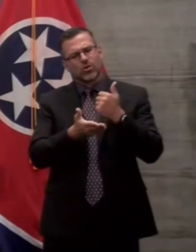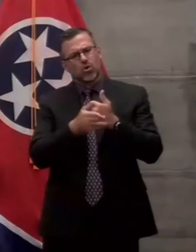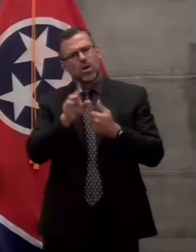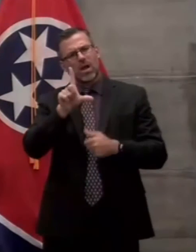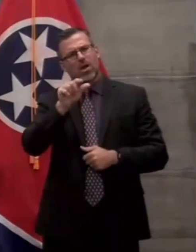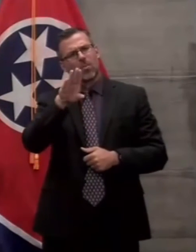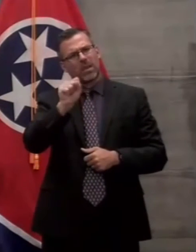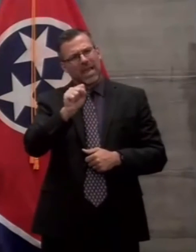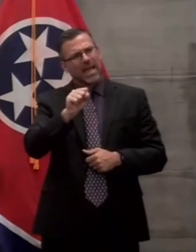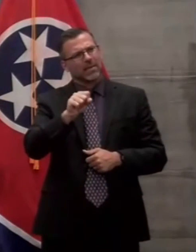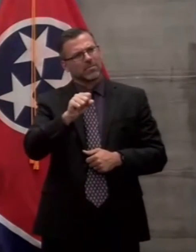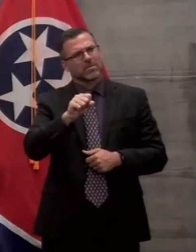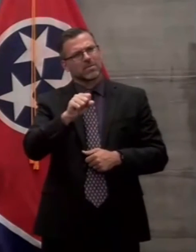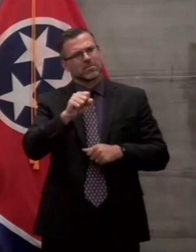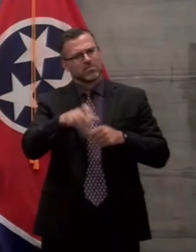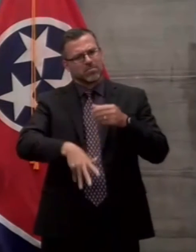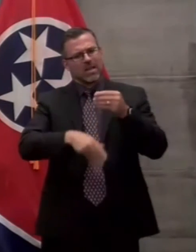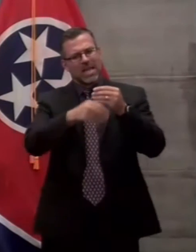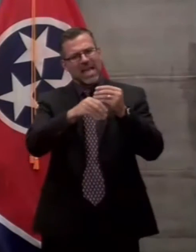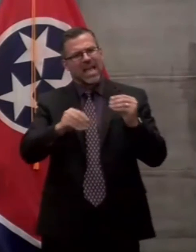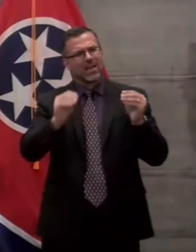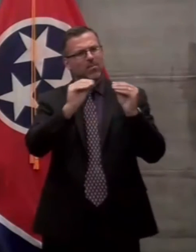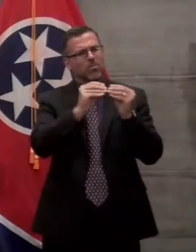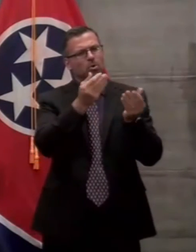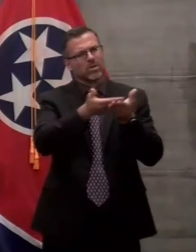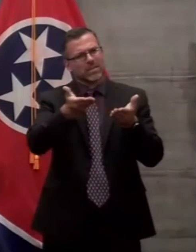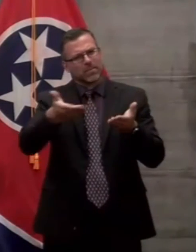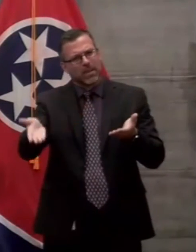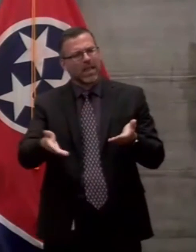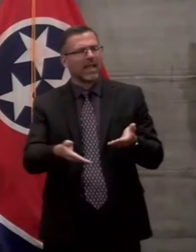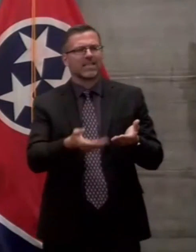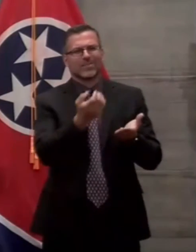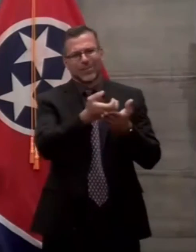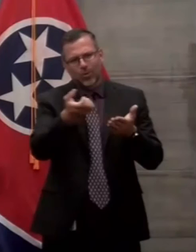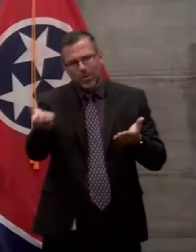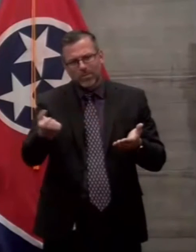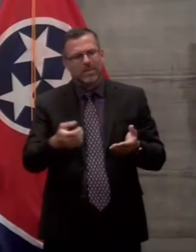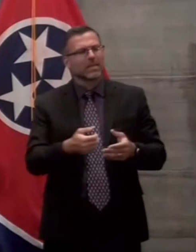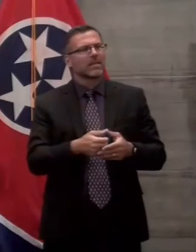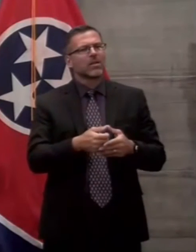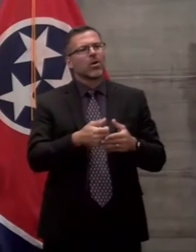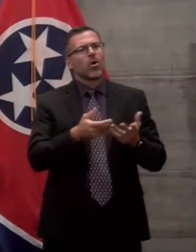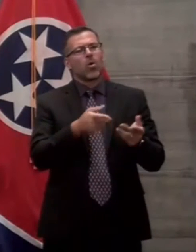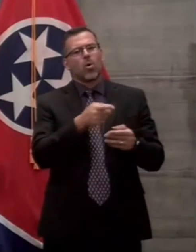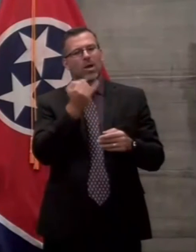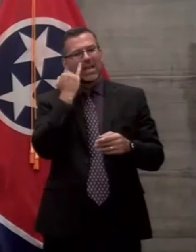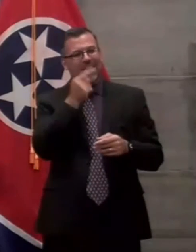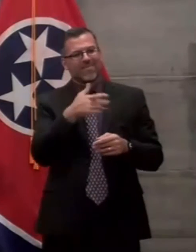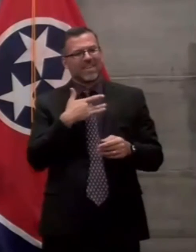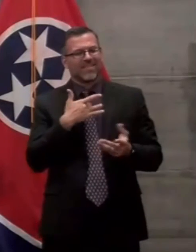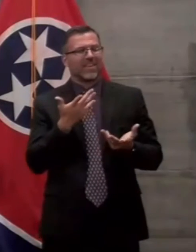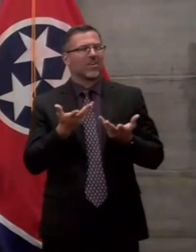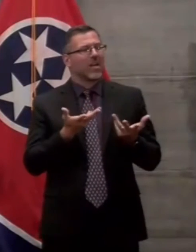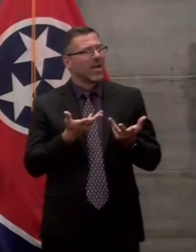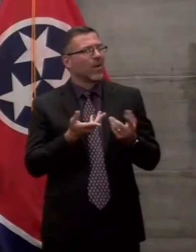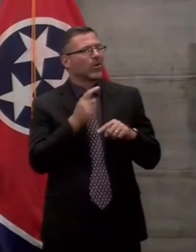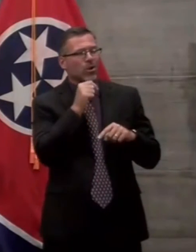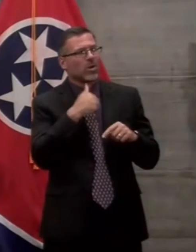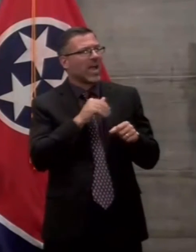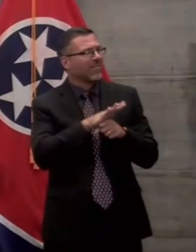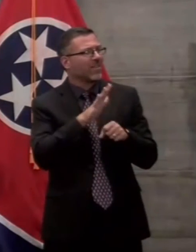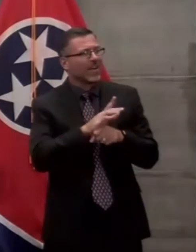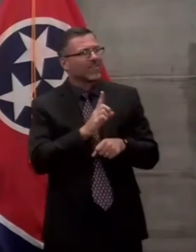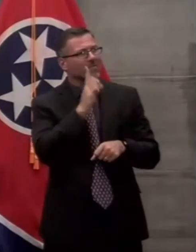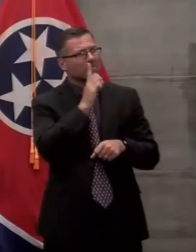need guidance on where to seek supplies or how to get manufacturers to get them some equipment in a faster